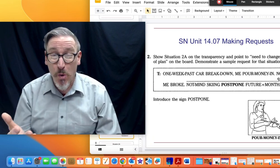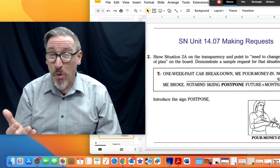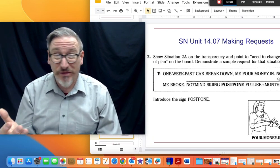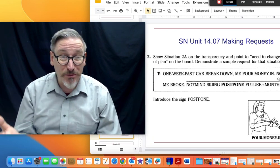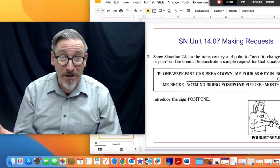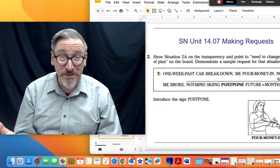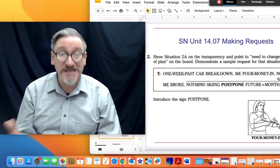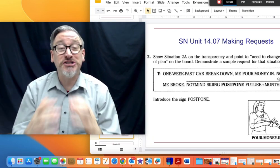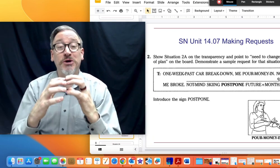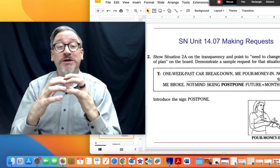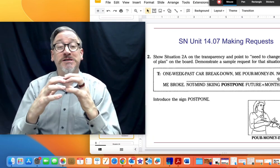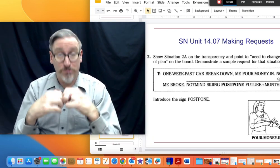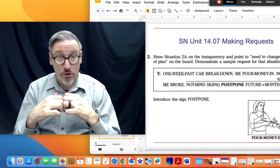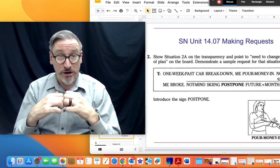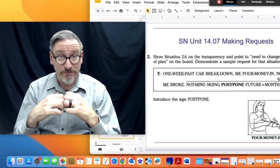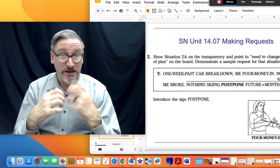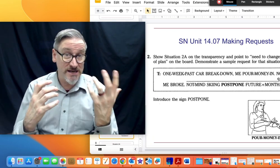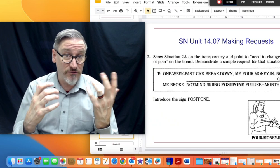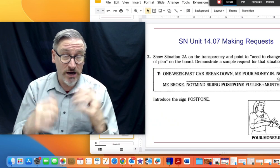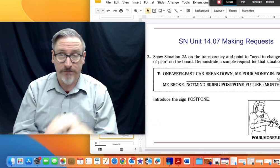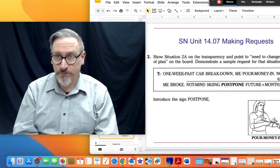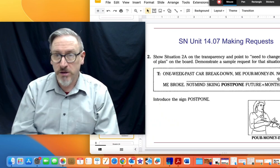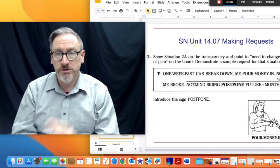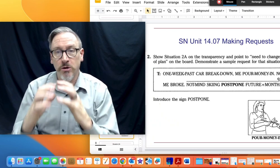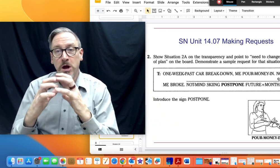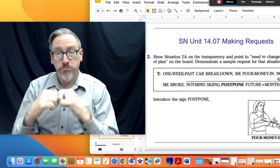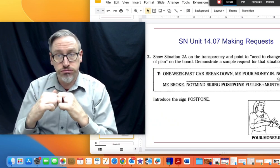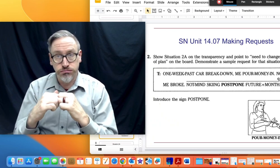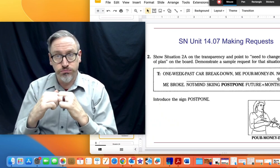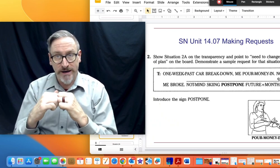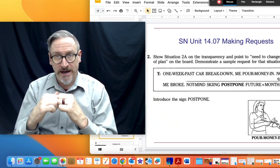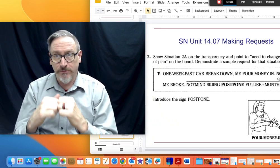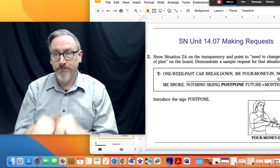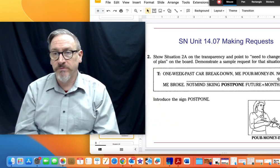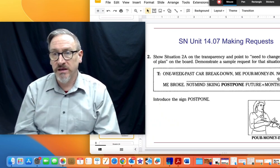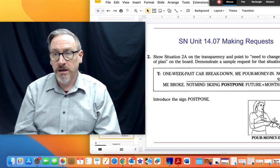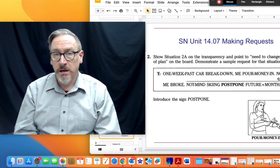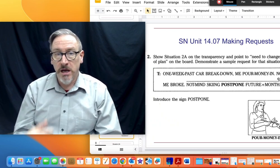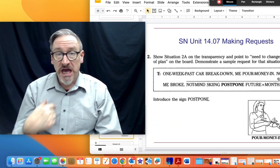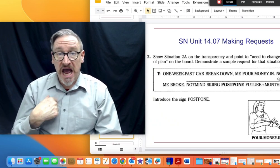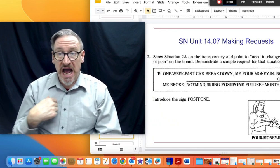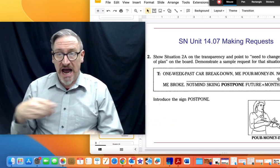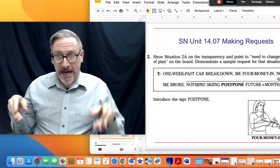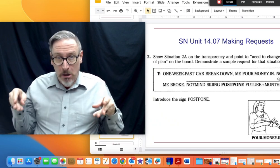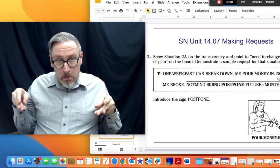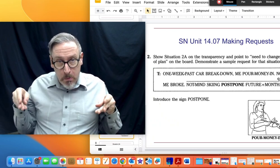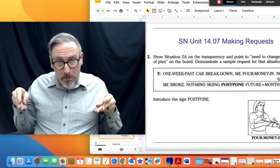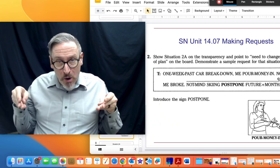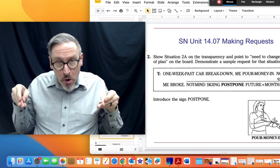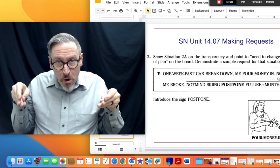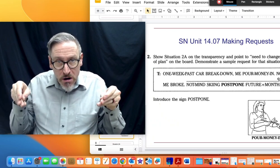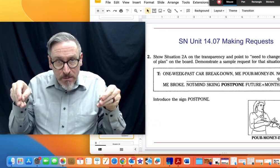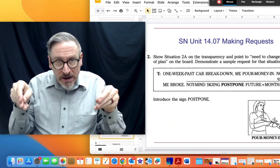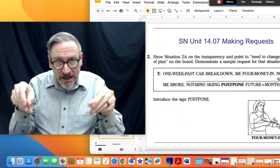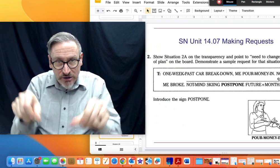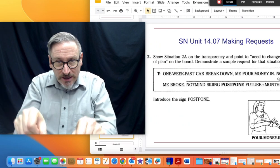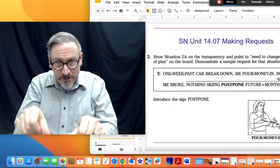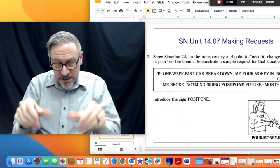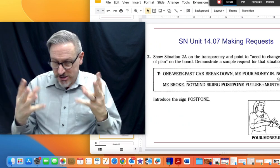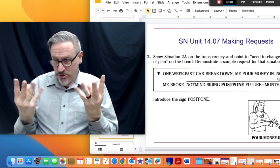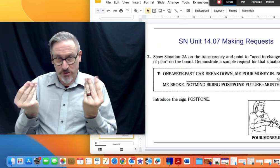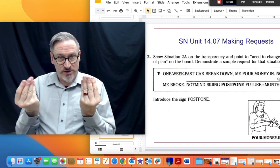know what the problem is. I just know it's broken. It's not running. So breakdown. I poured money